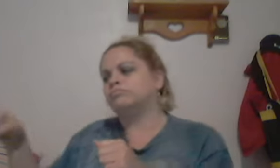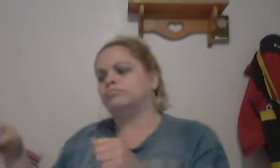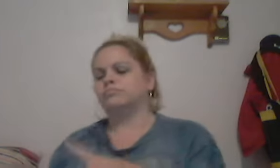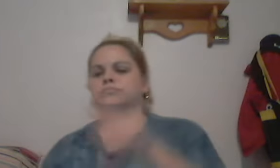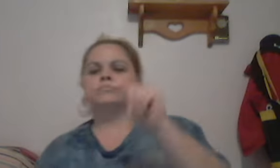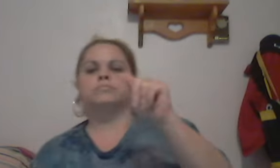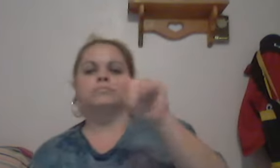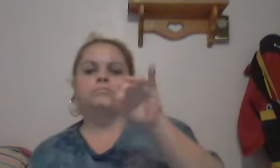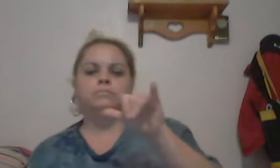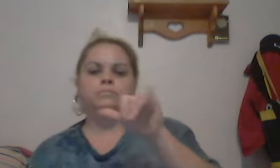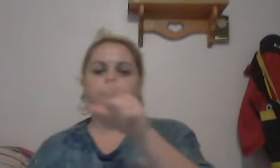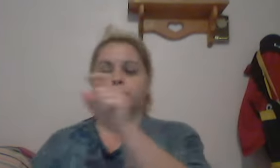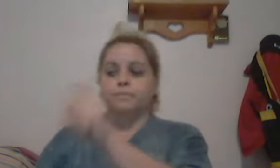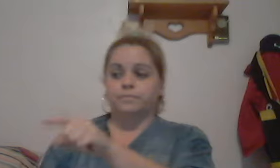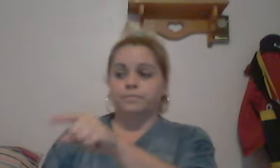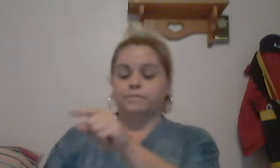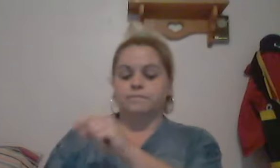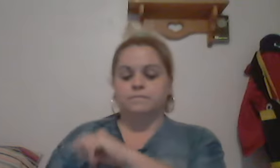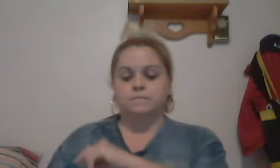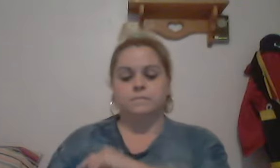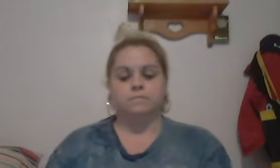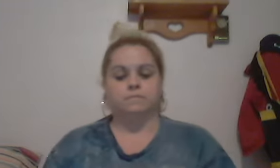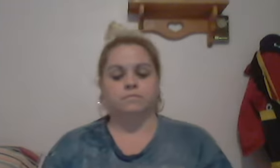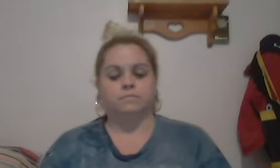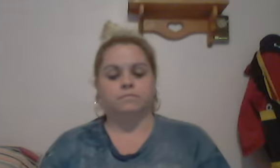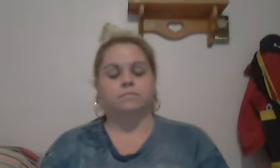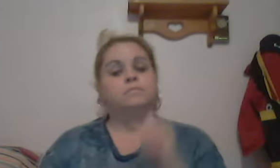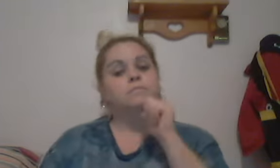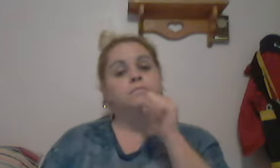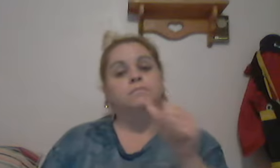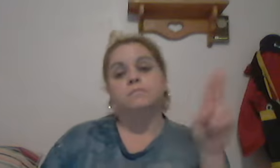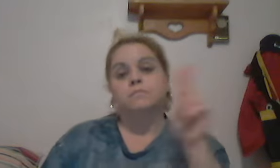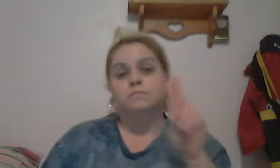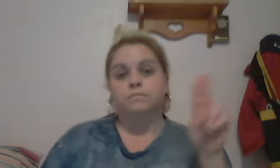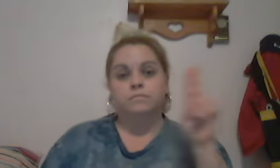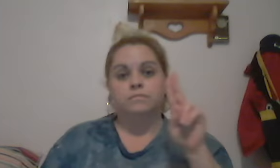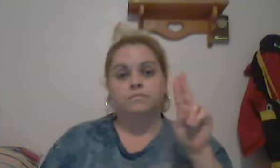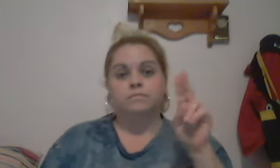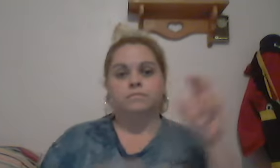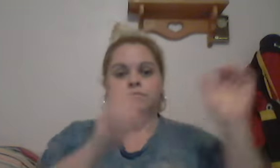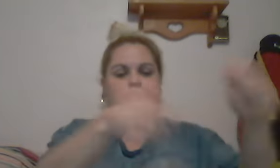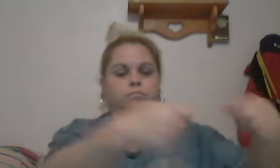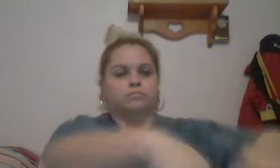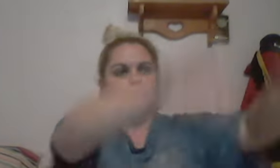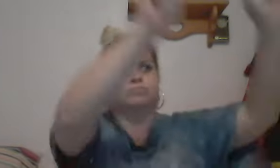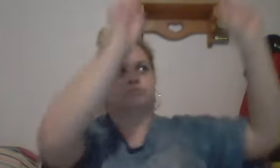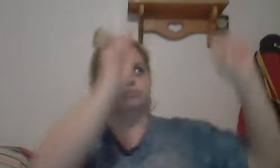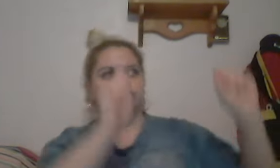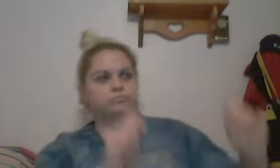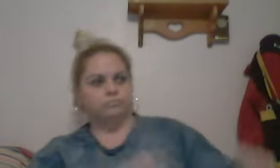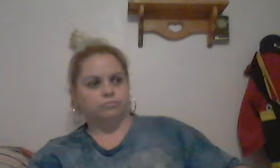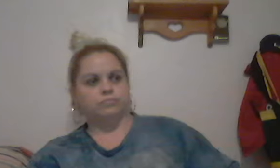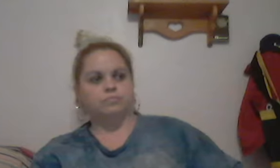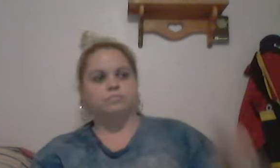deaf community. From the early days, deaf people could identify their friends by their typing styles, how they said